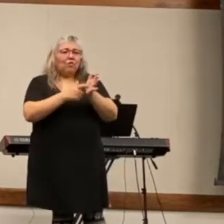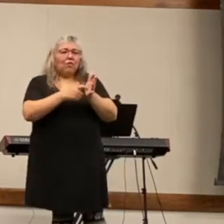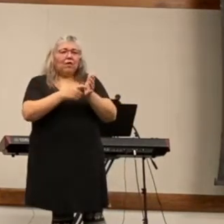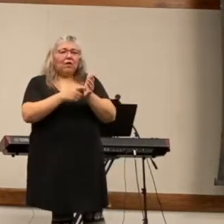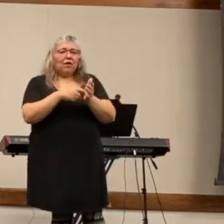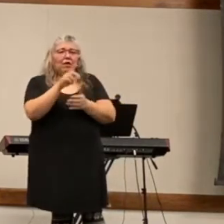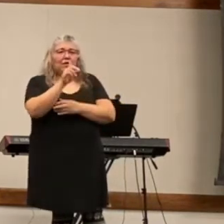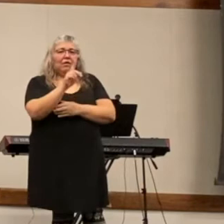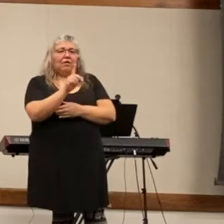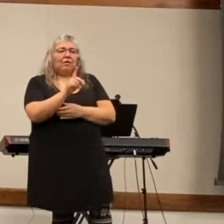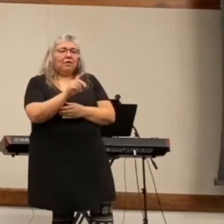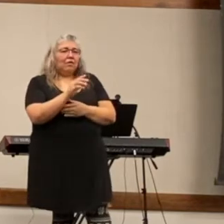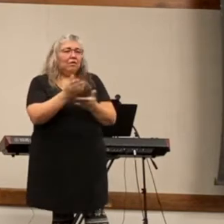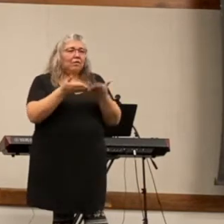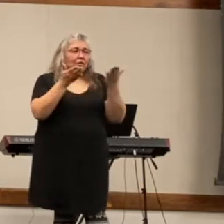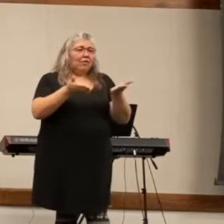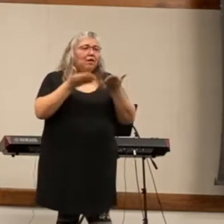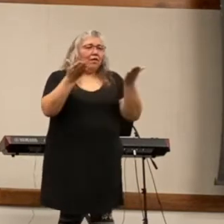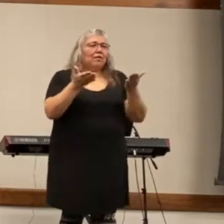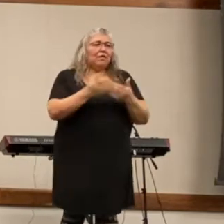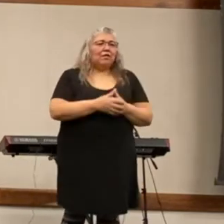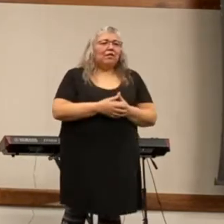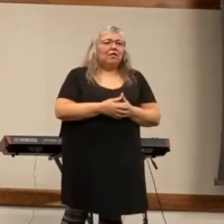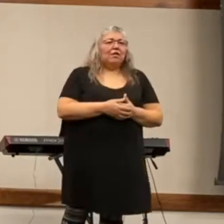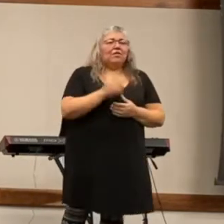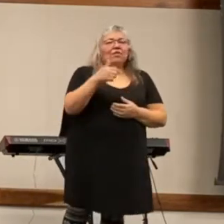was very practical.